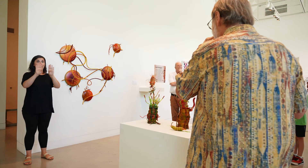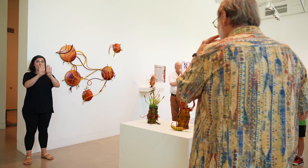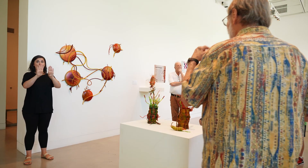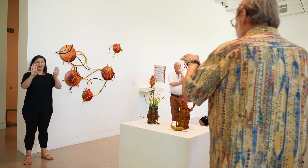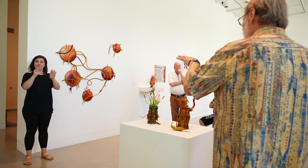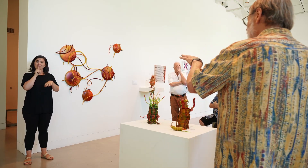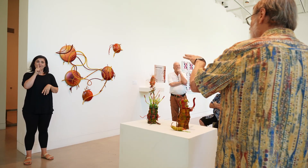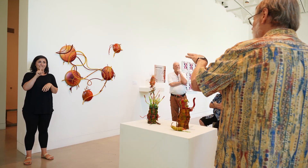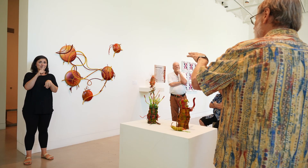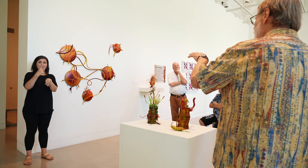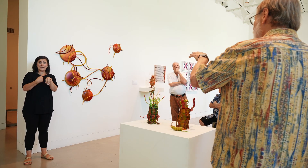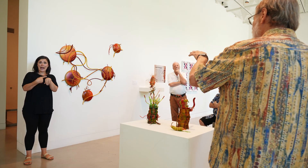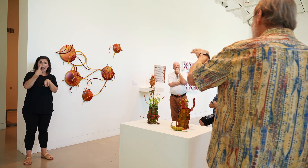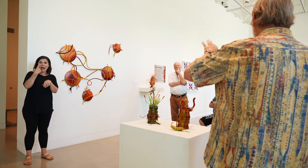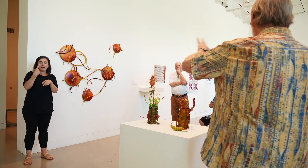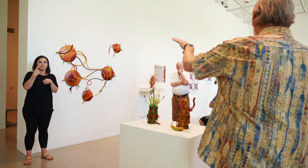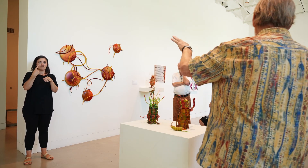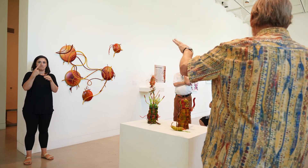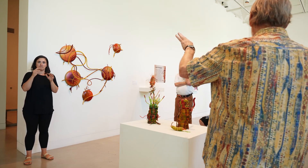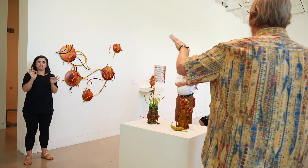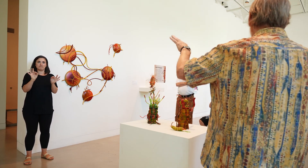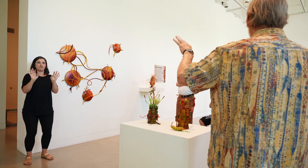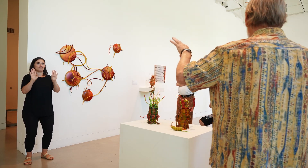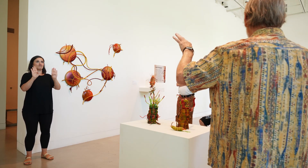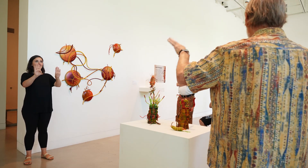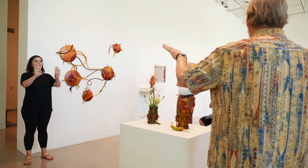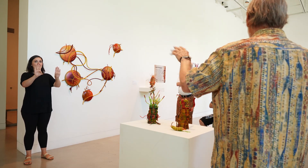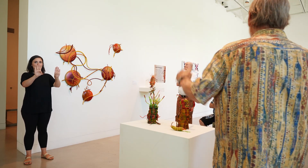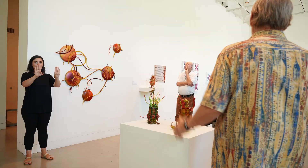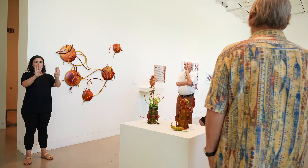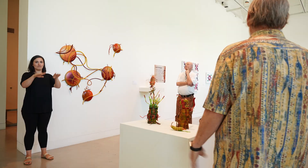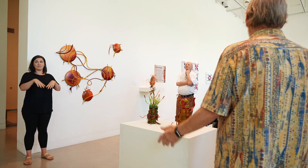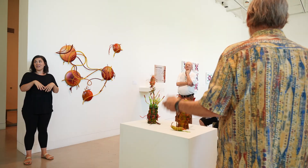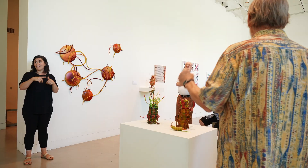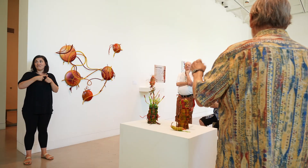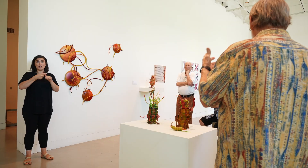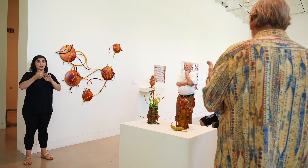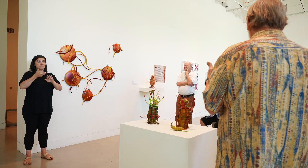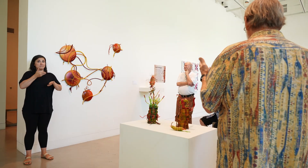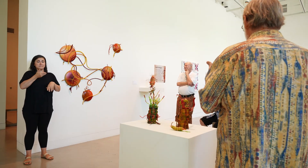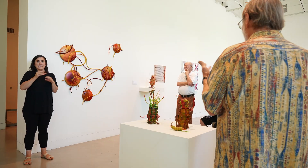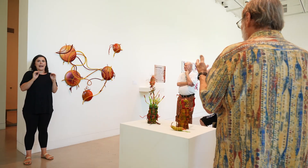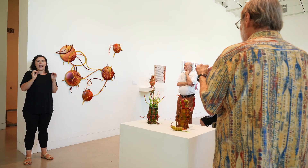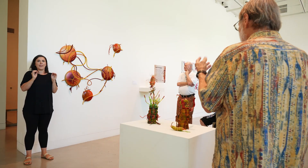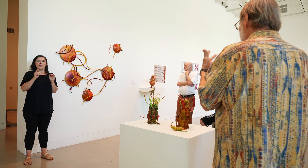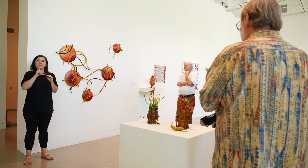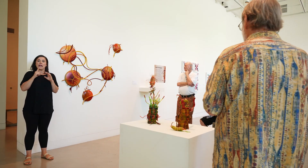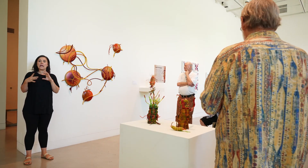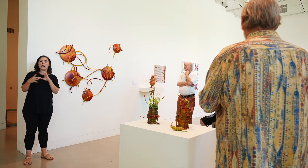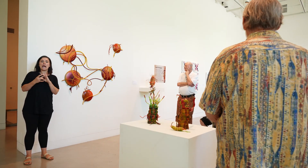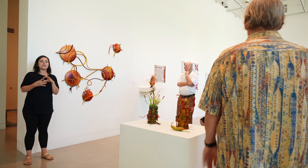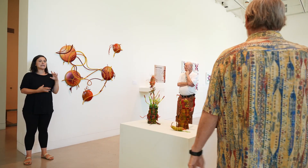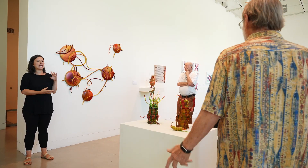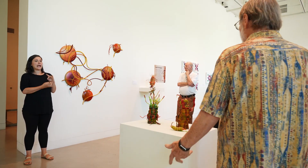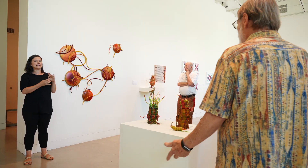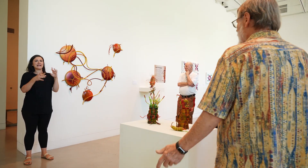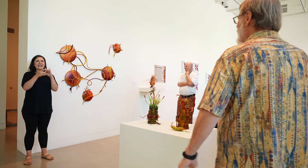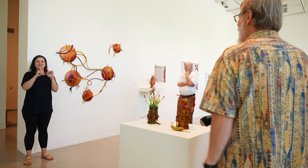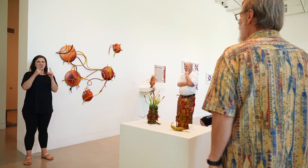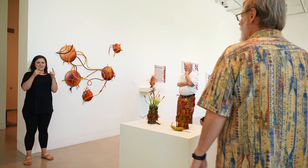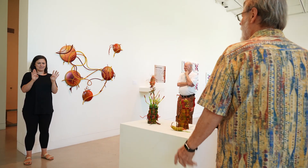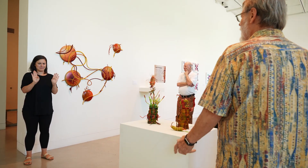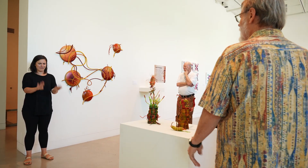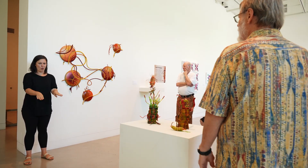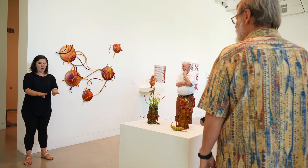Because none of that was hooked together. We had just seen kind of just holding it or something laying on the